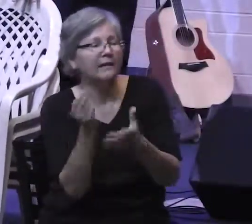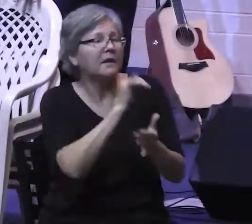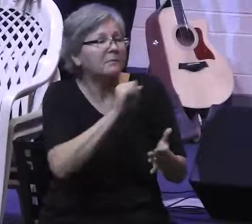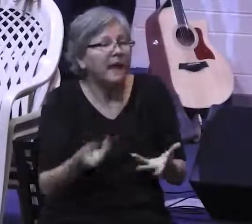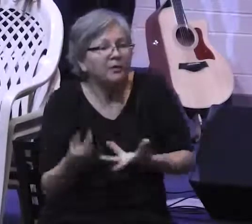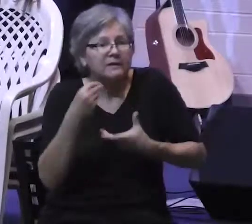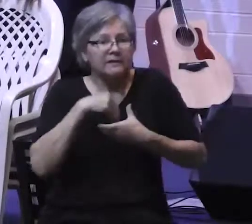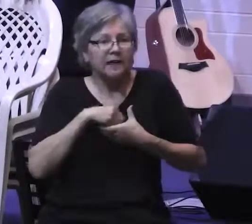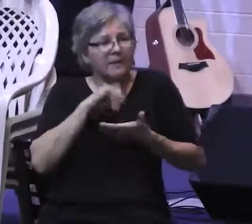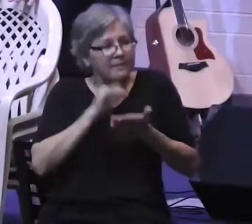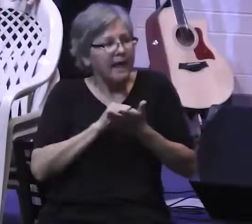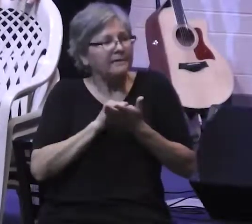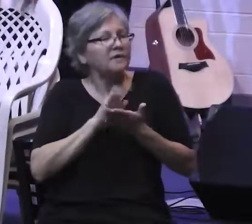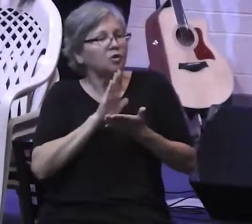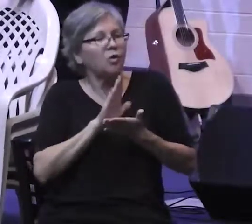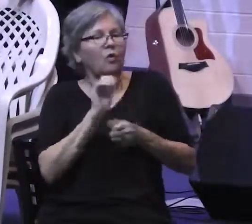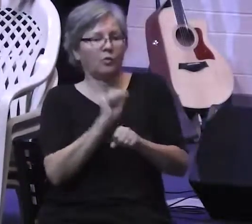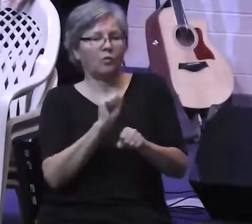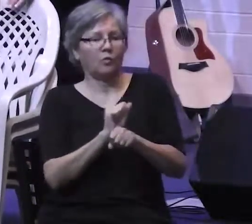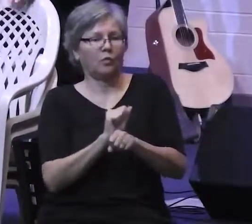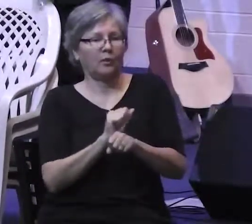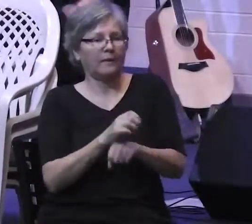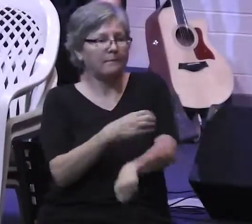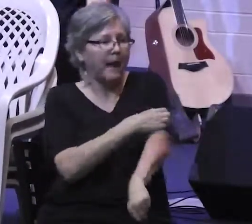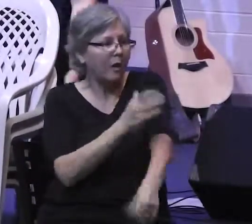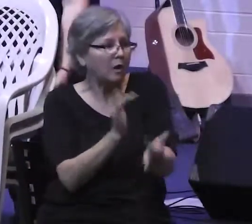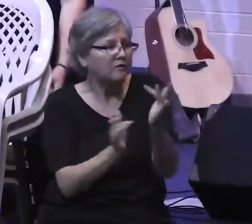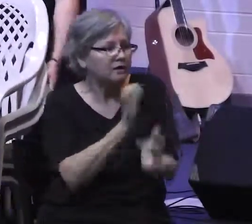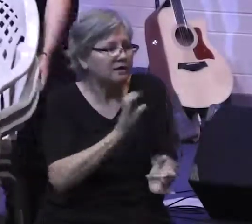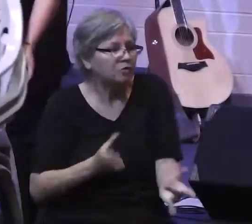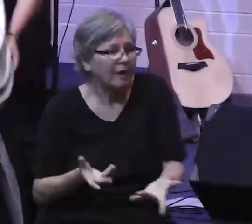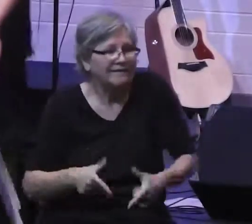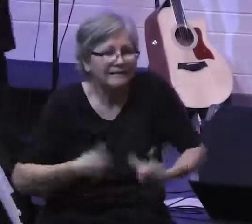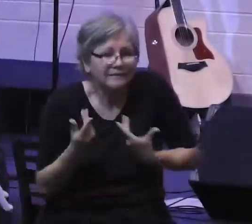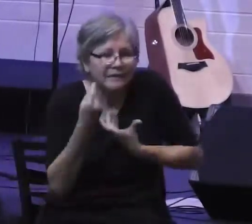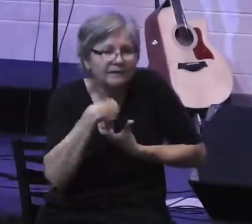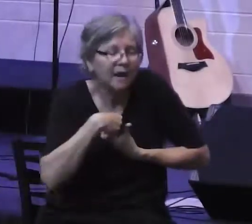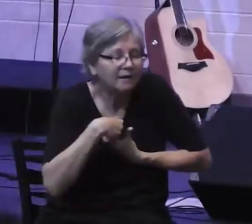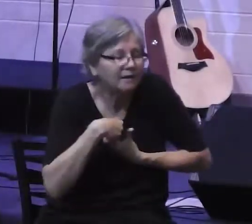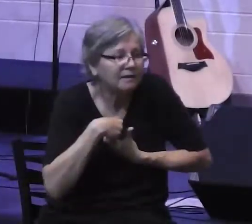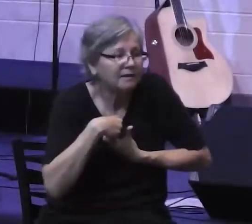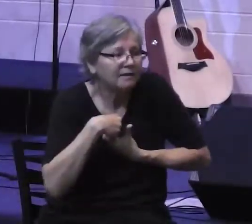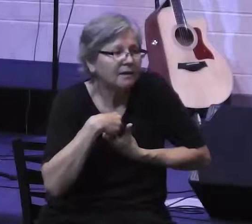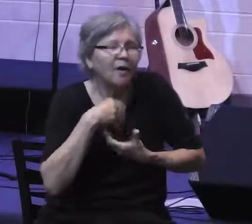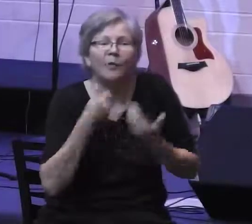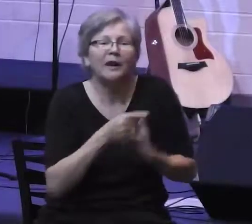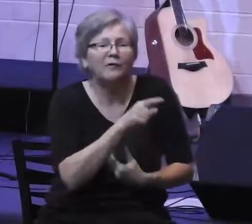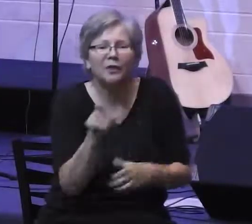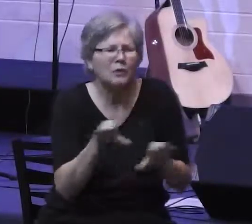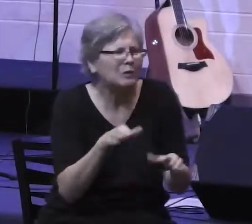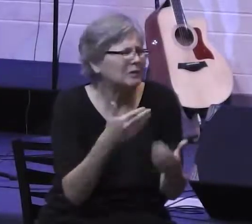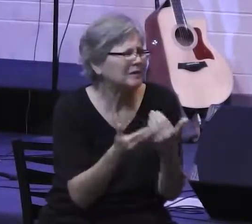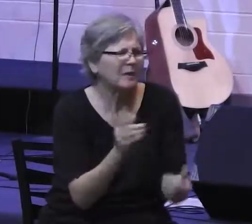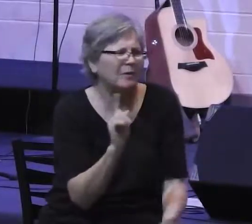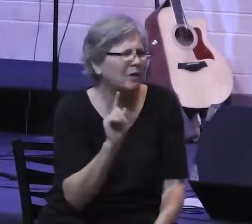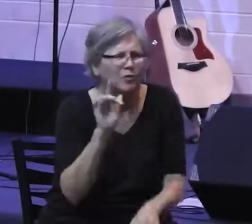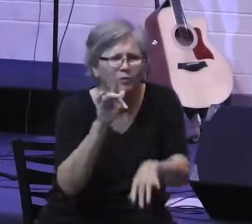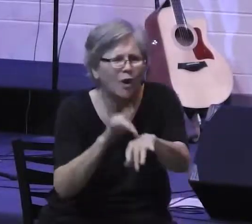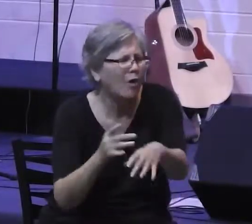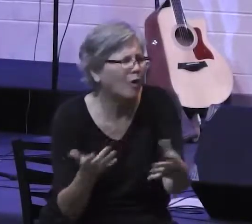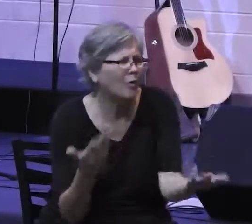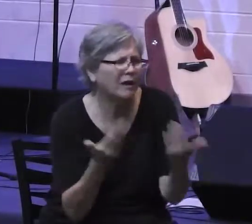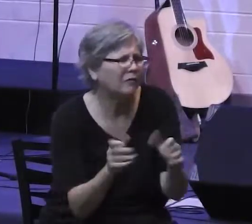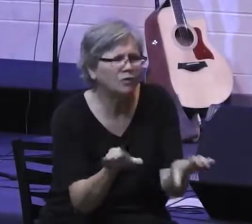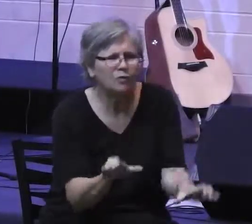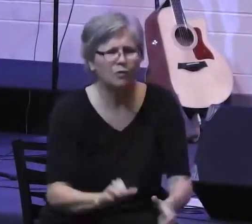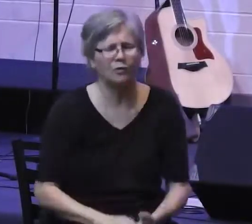mission. The power of Jesus Christ living inside of you. And maybe you're, whatever it is that you do, no matter where you go, whatever